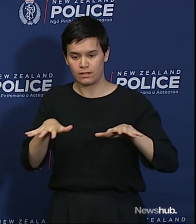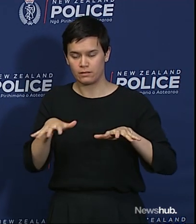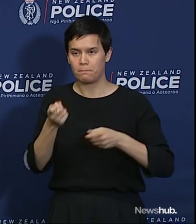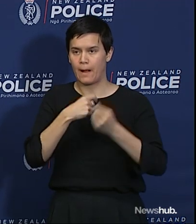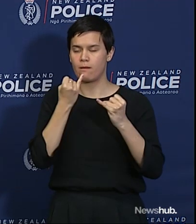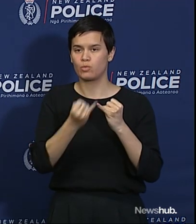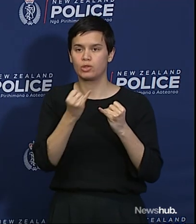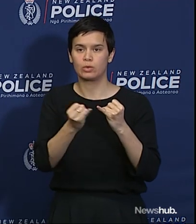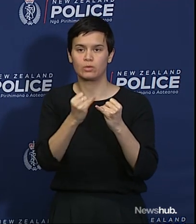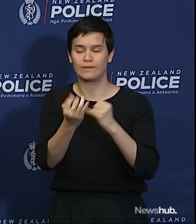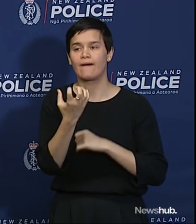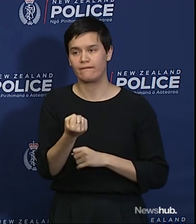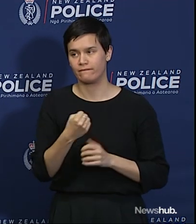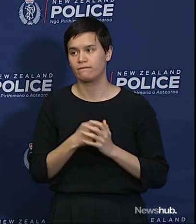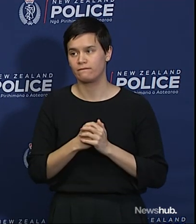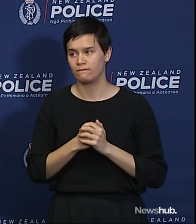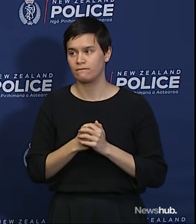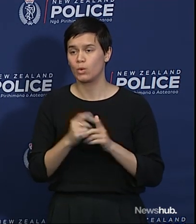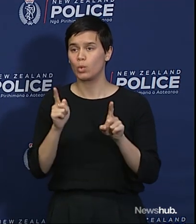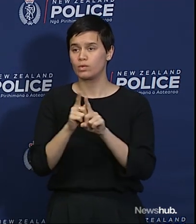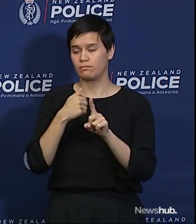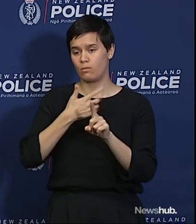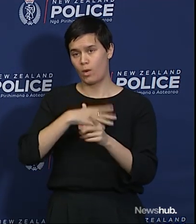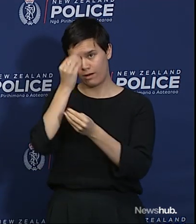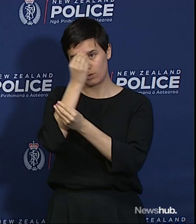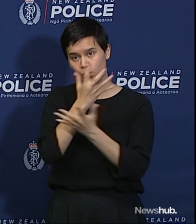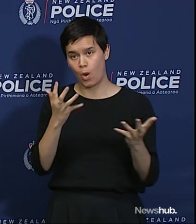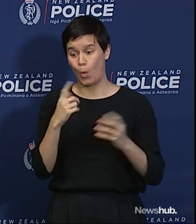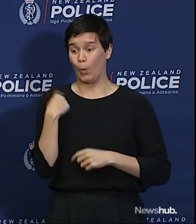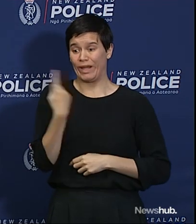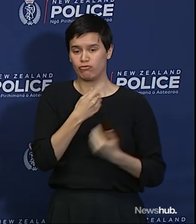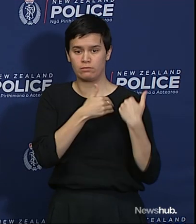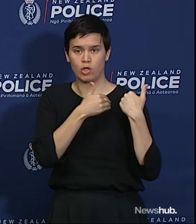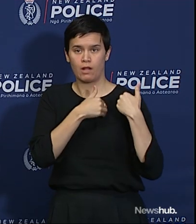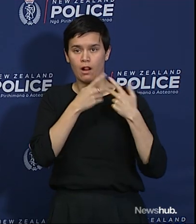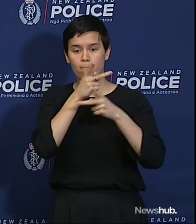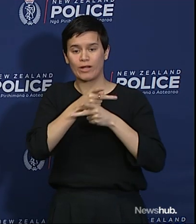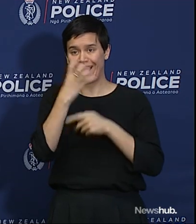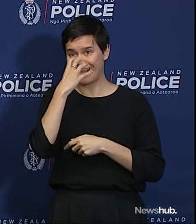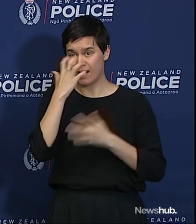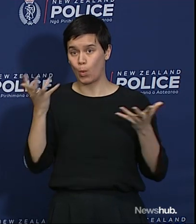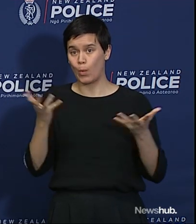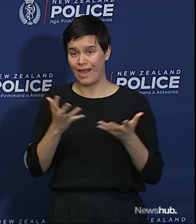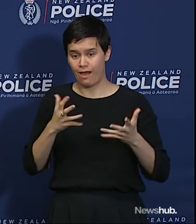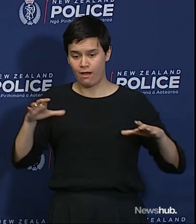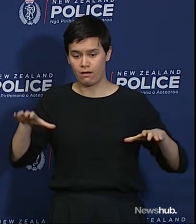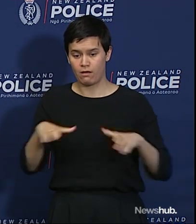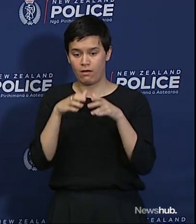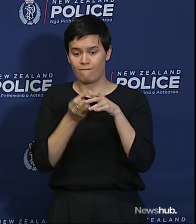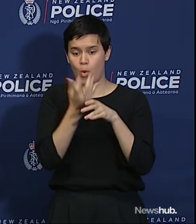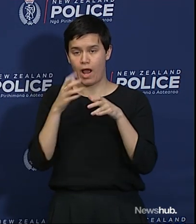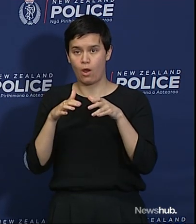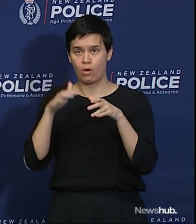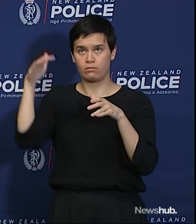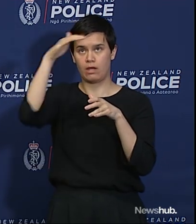Also, I'd like to point out that we monitor gas in the sky above the volcano, and this is to help us understand the